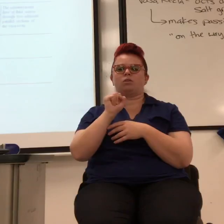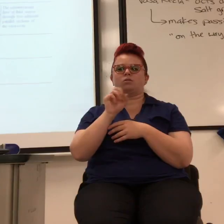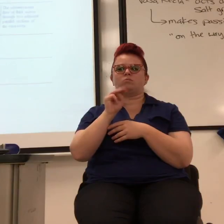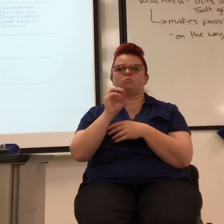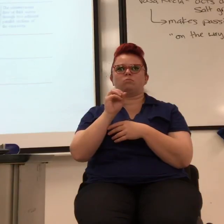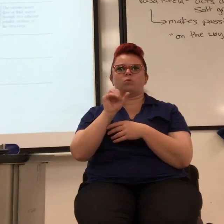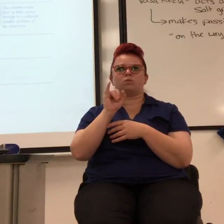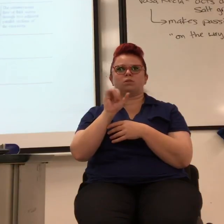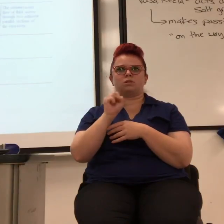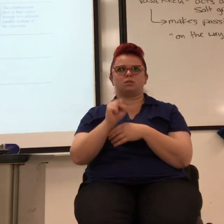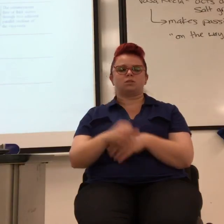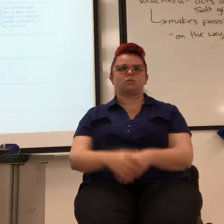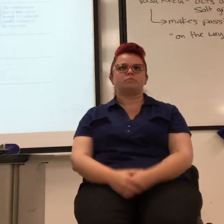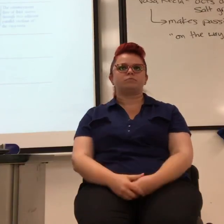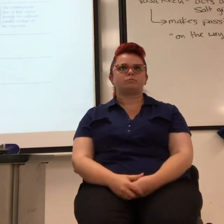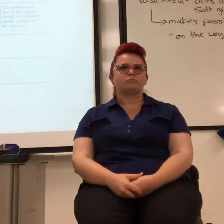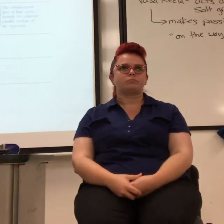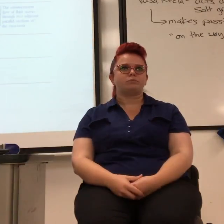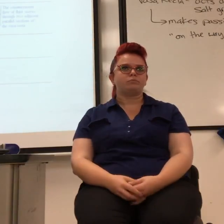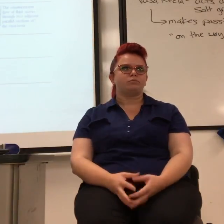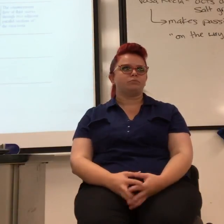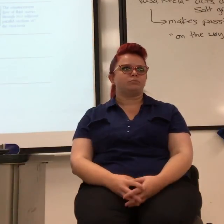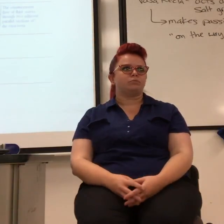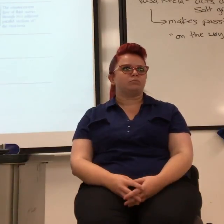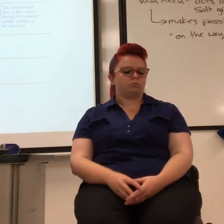On the way up,